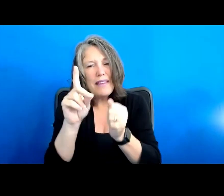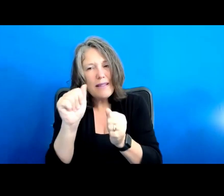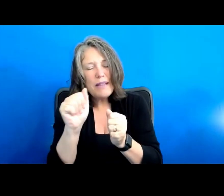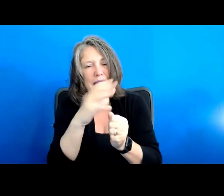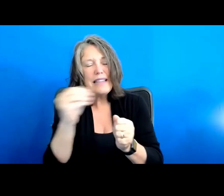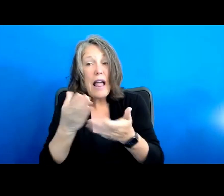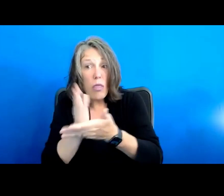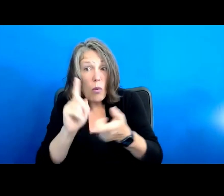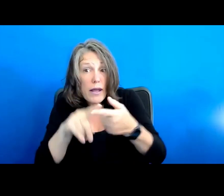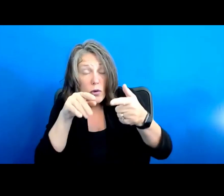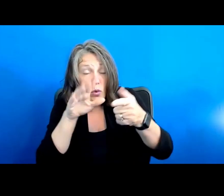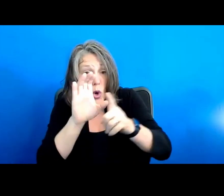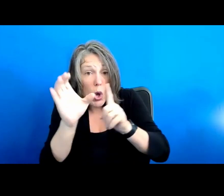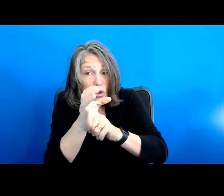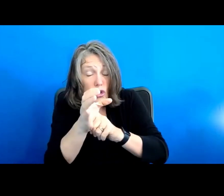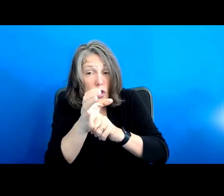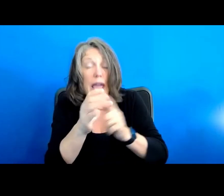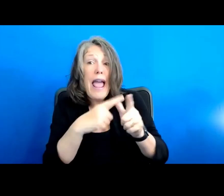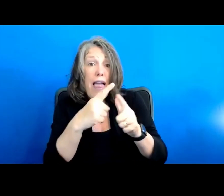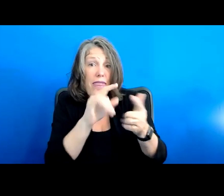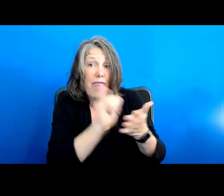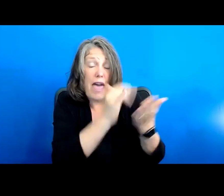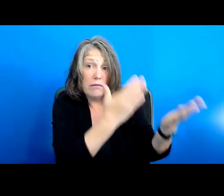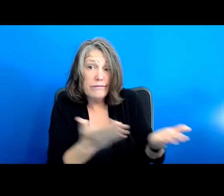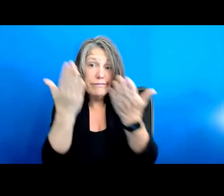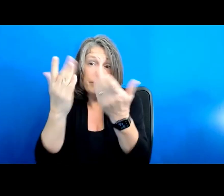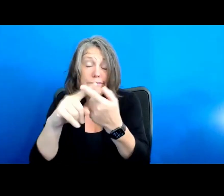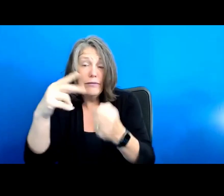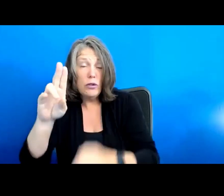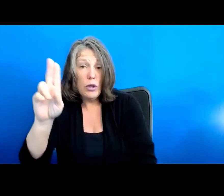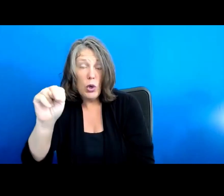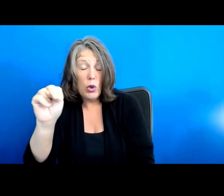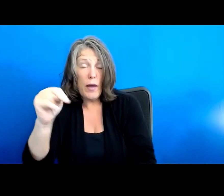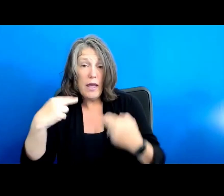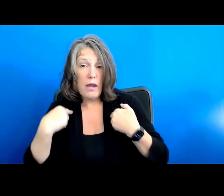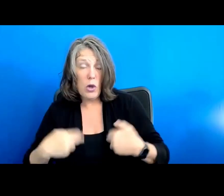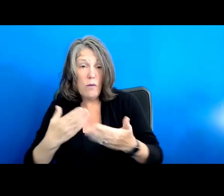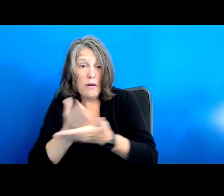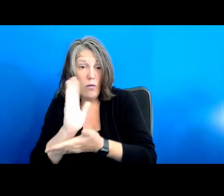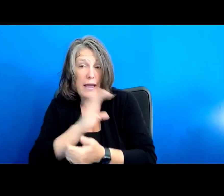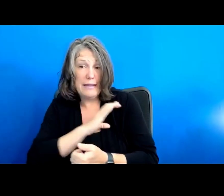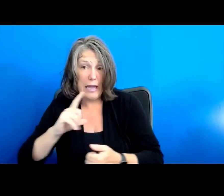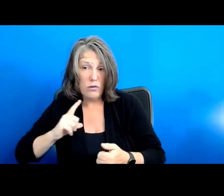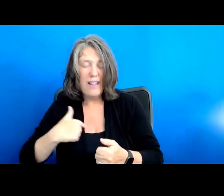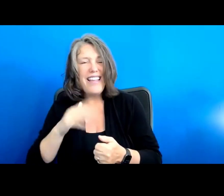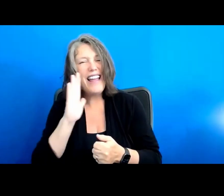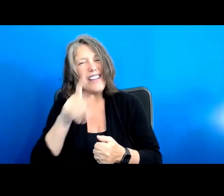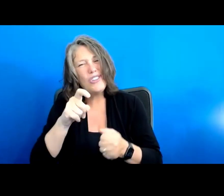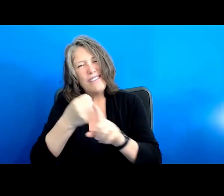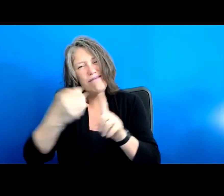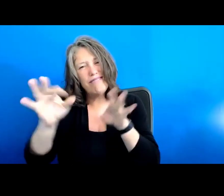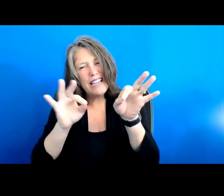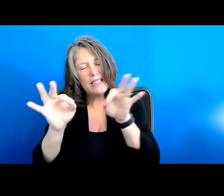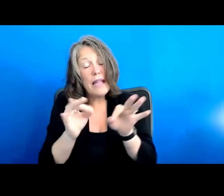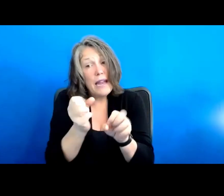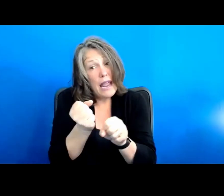to culture, and they will go to the UN Human Rights Council. Maybe I should have explained every year,